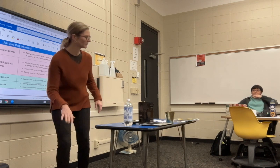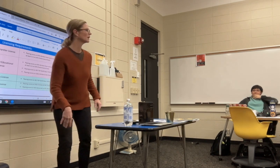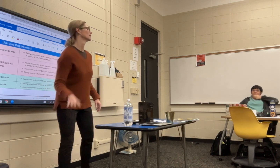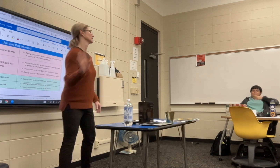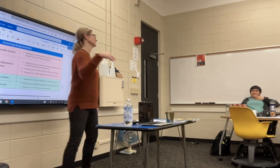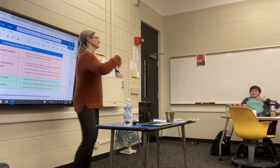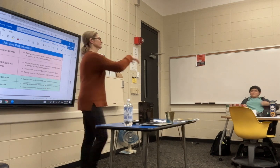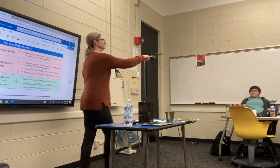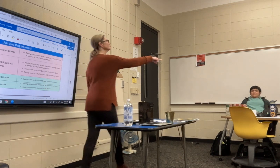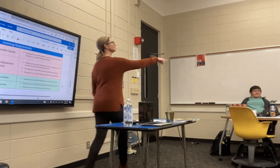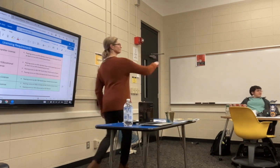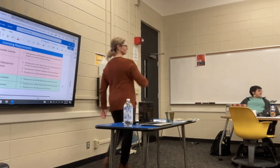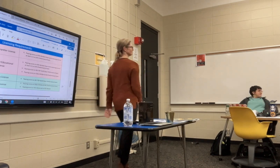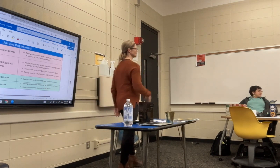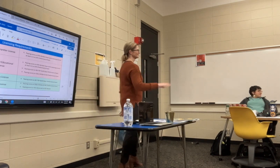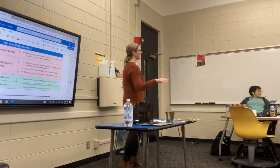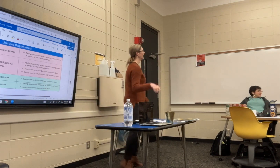and watering it.